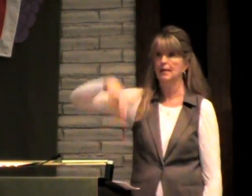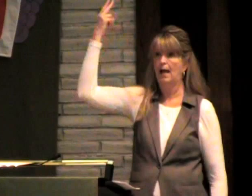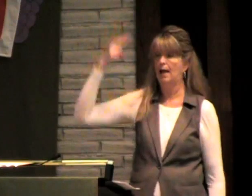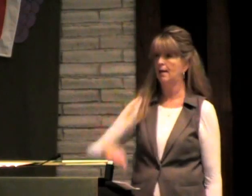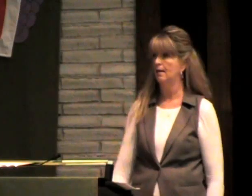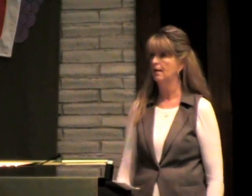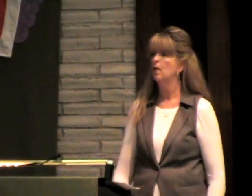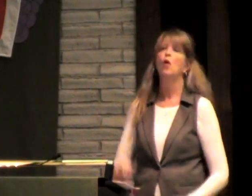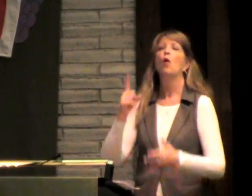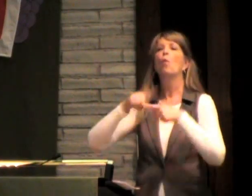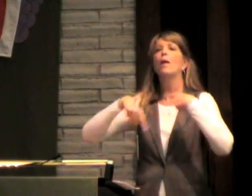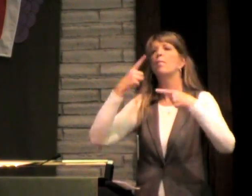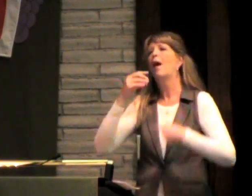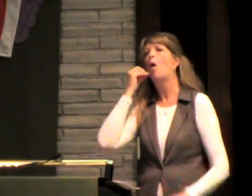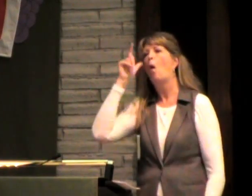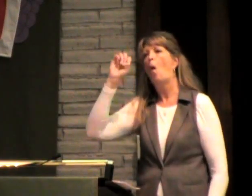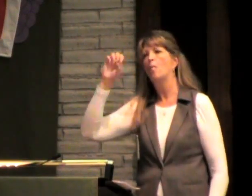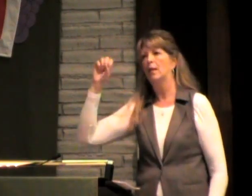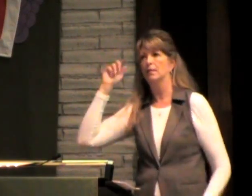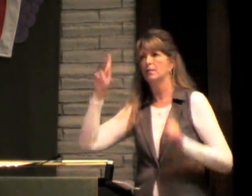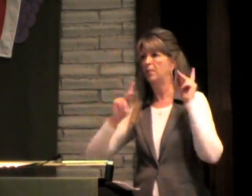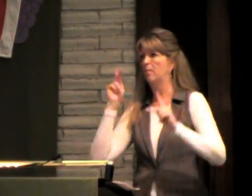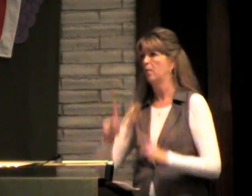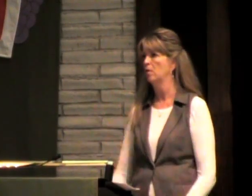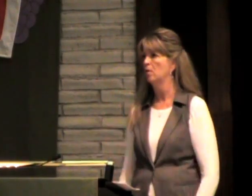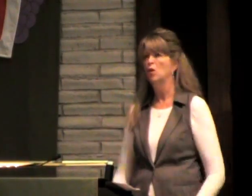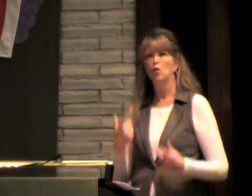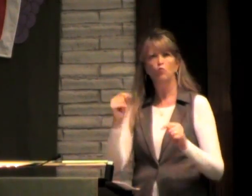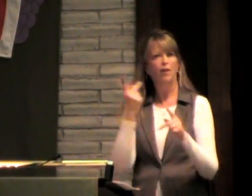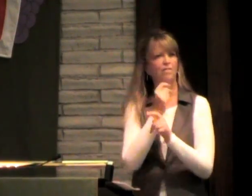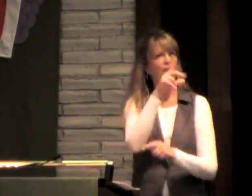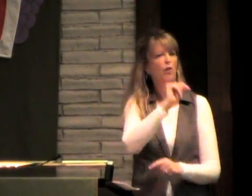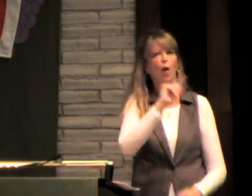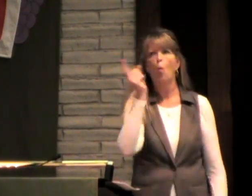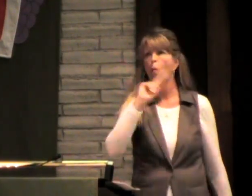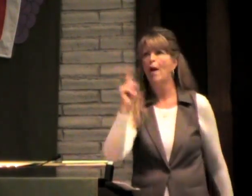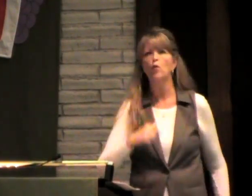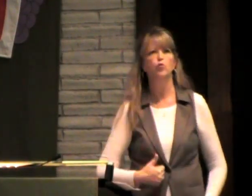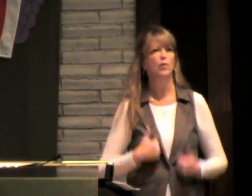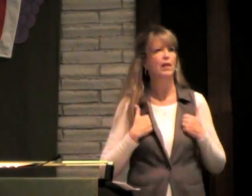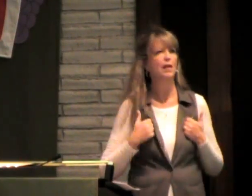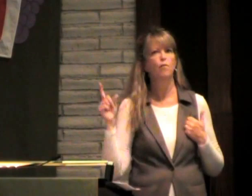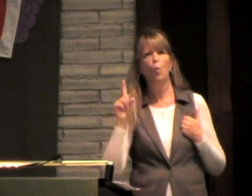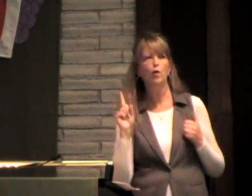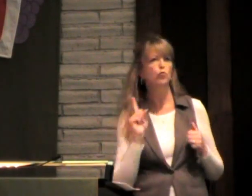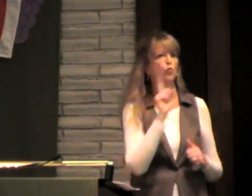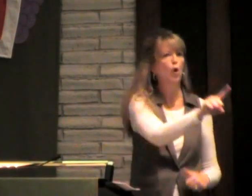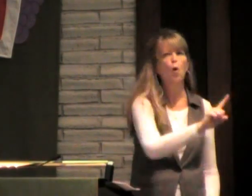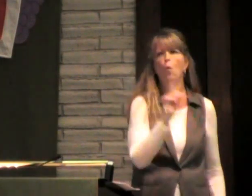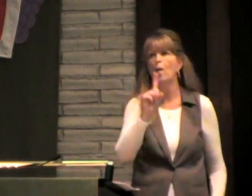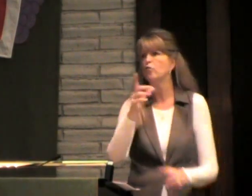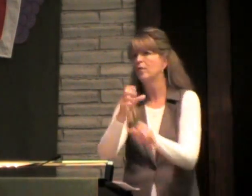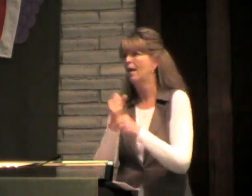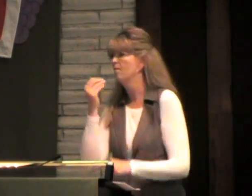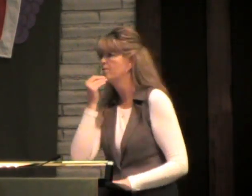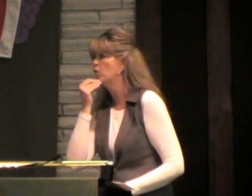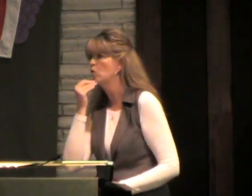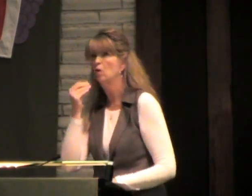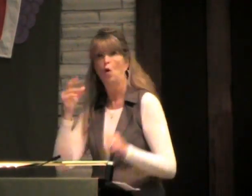their stress and their anxiety is at an extremely high level. Think about homeless people. They don't have a place to live, they don't know where to go,